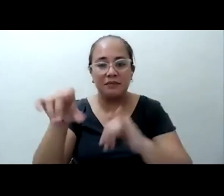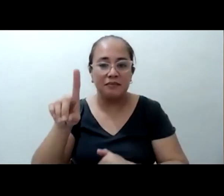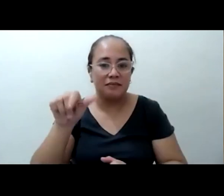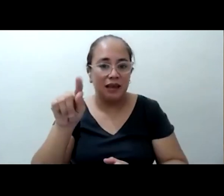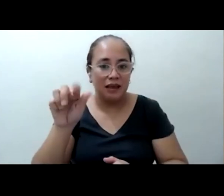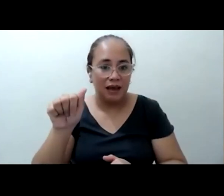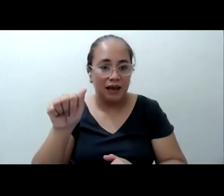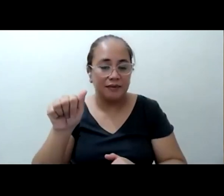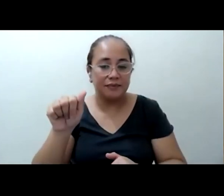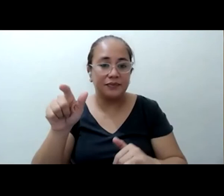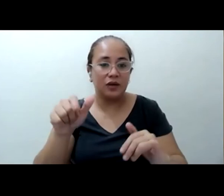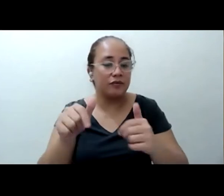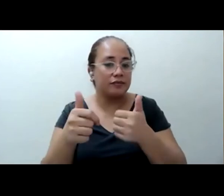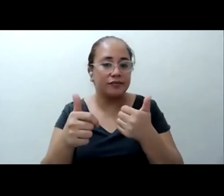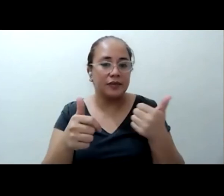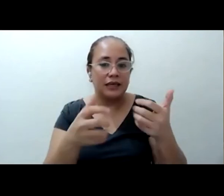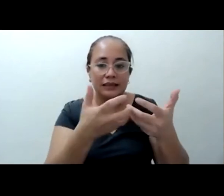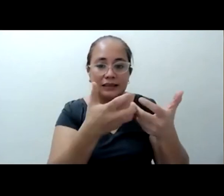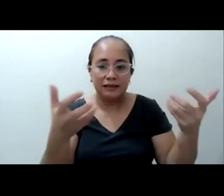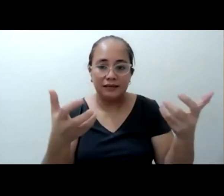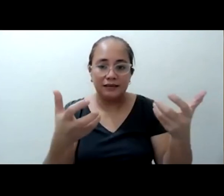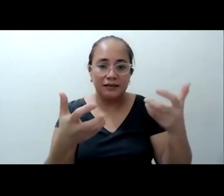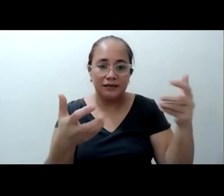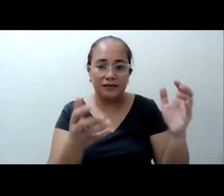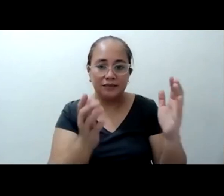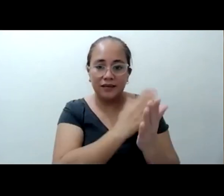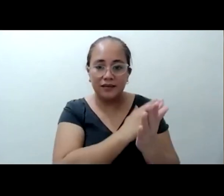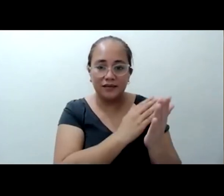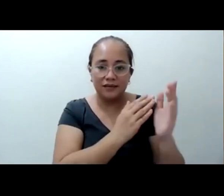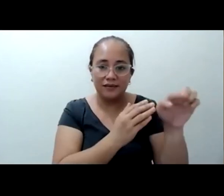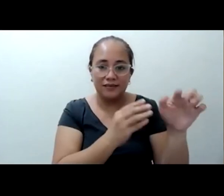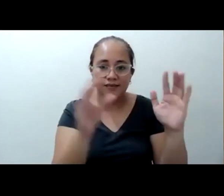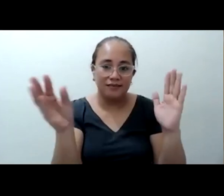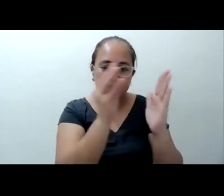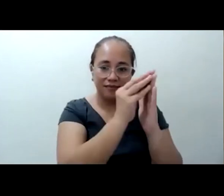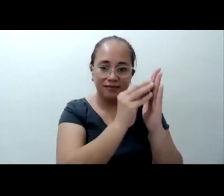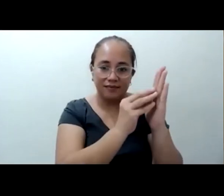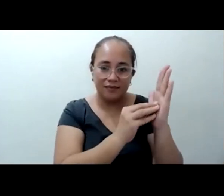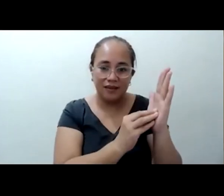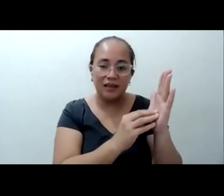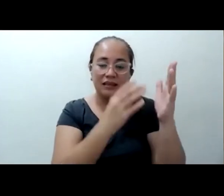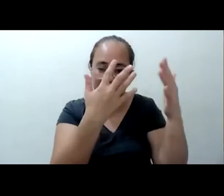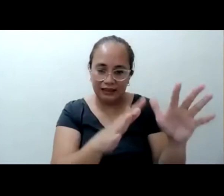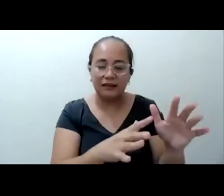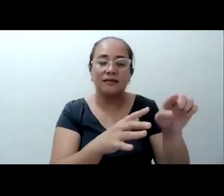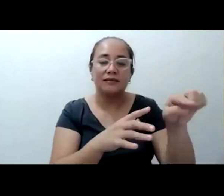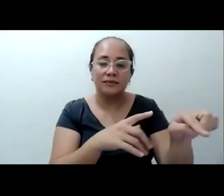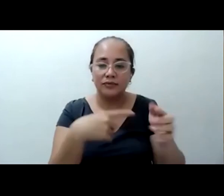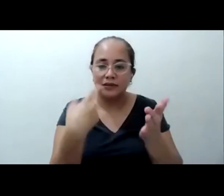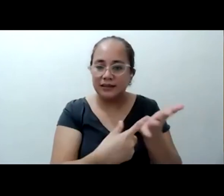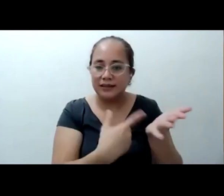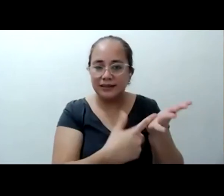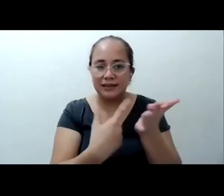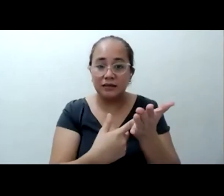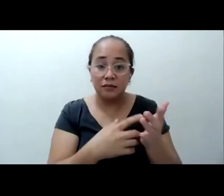put those signs into a different page. And then you can discuss that. Are you okay